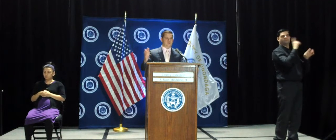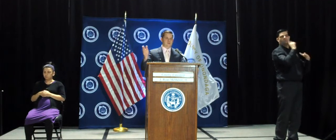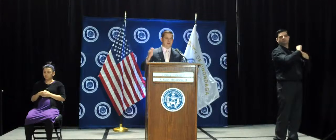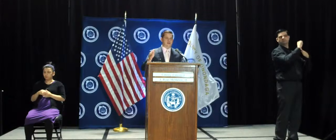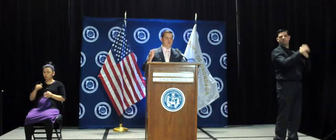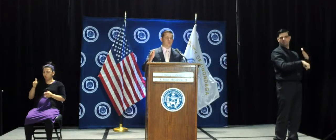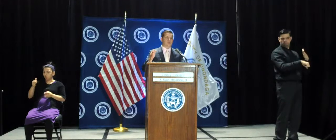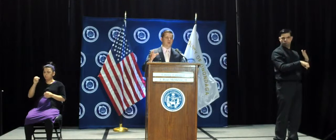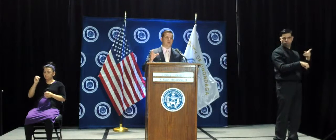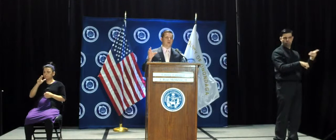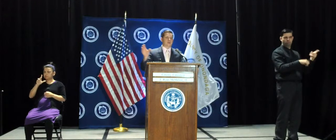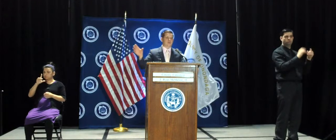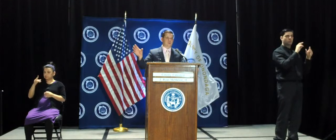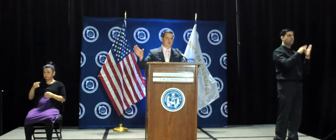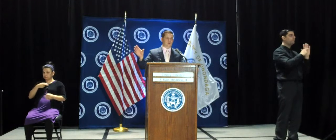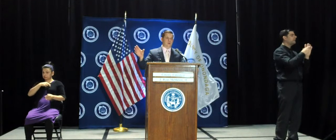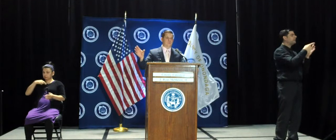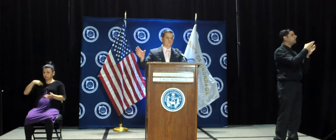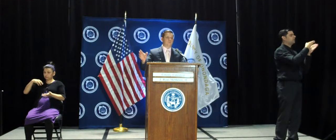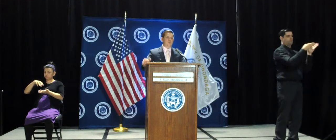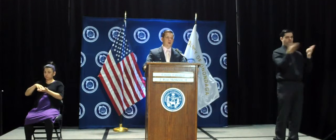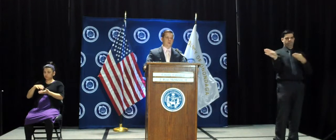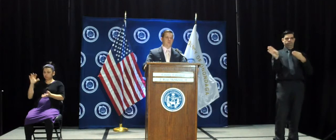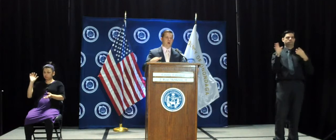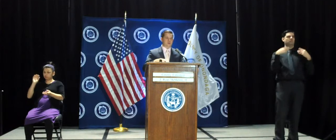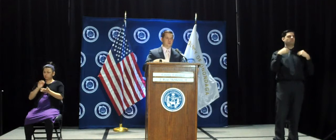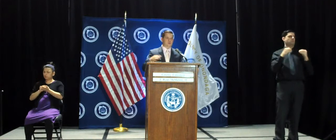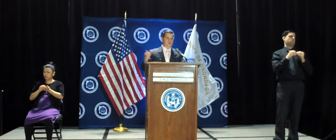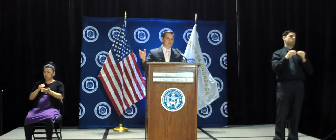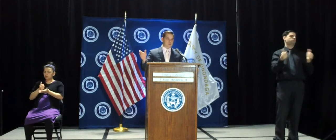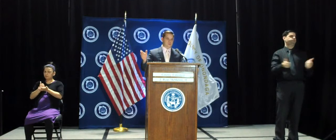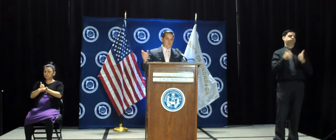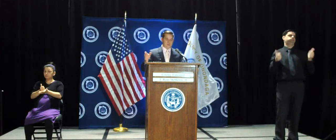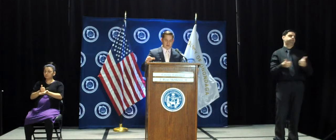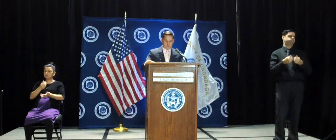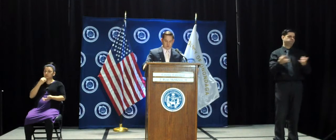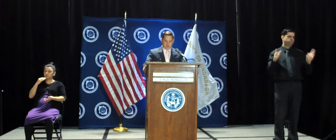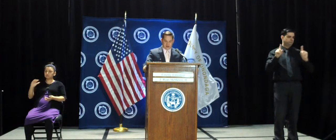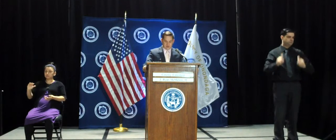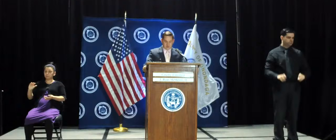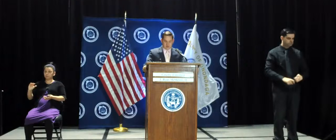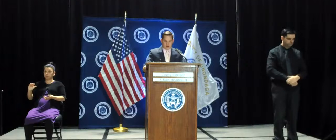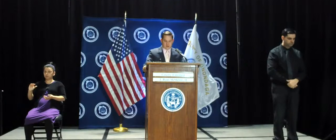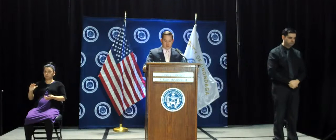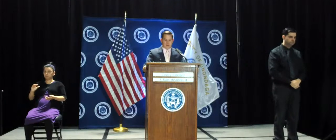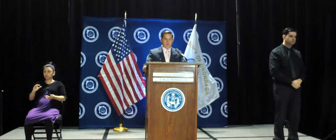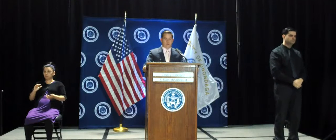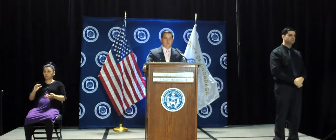of thousands of tests a week they've been doing. They're part of the SUNY system, so they have to do that.